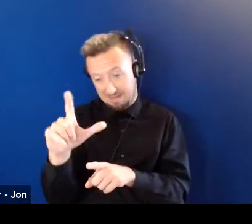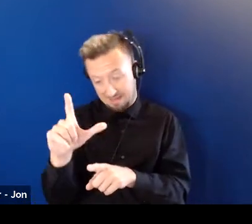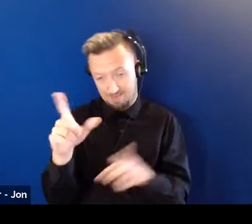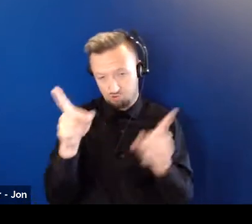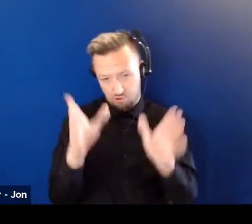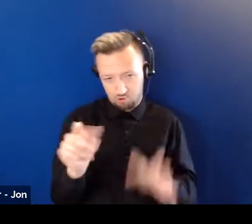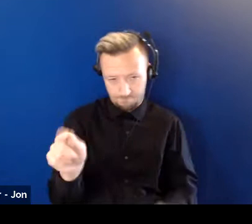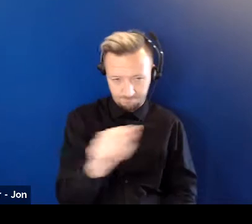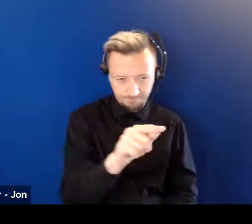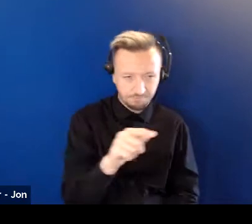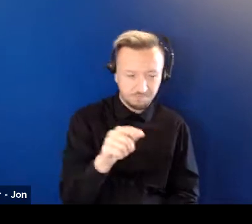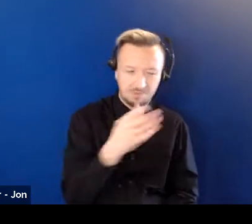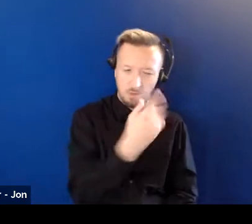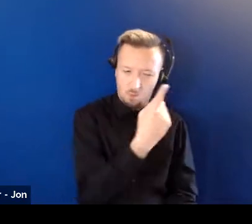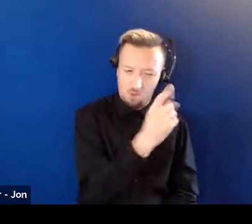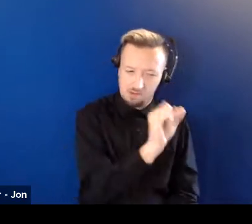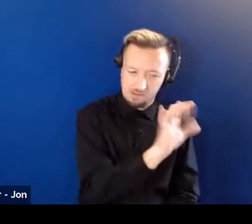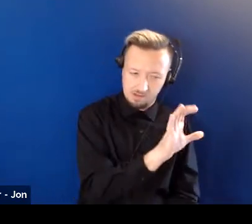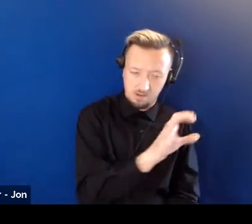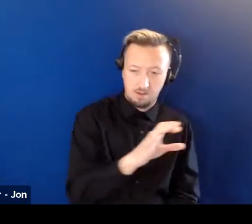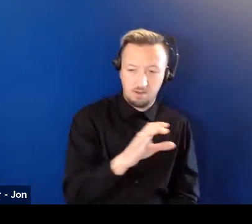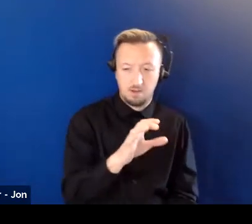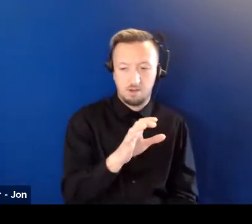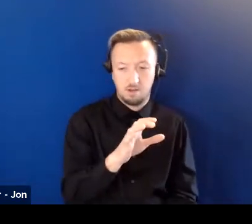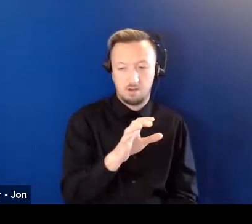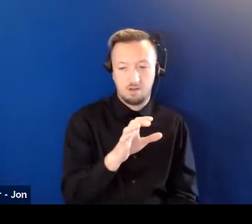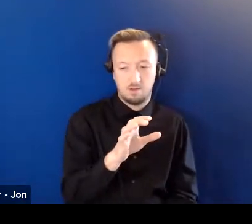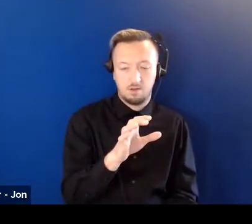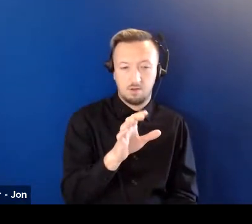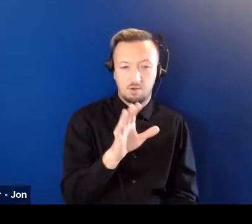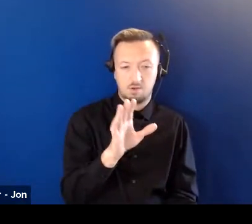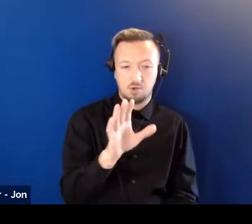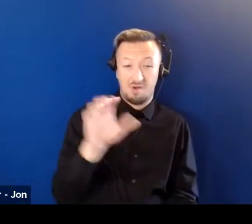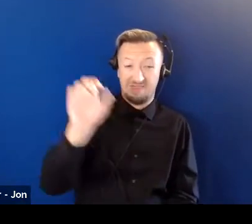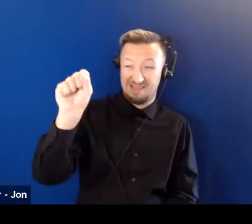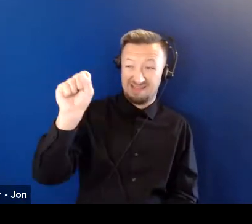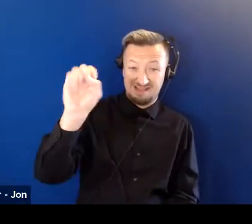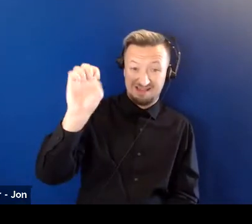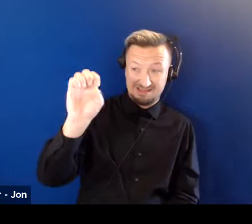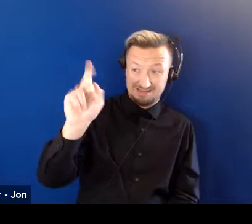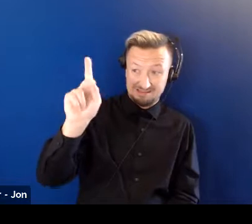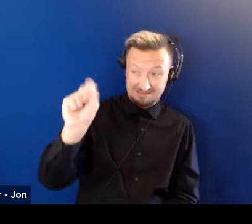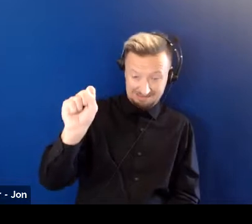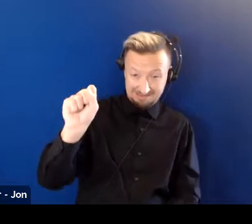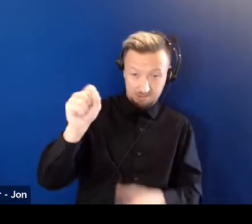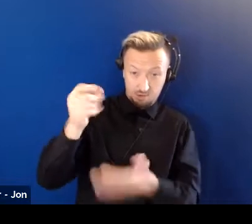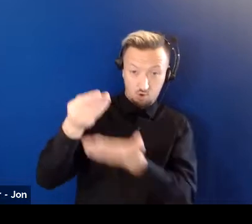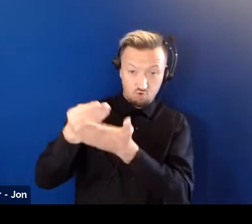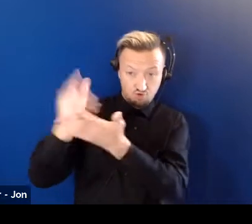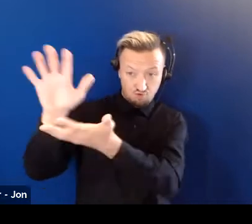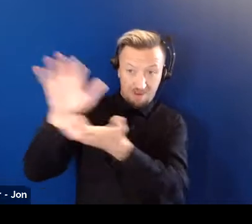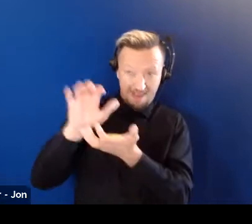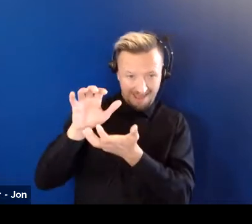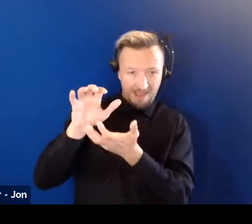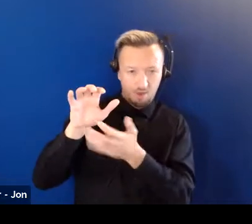your current role with the SEEKS grant, your organization's role with the SEEKS grant, and how's it